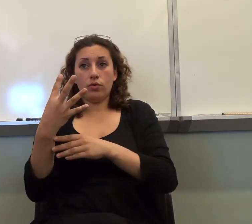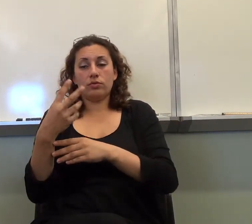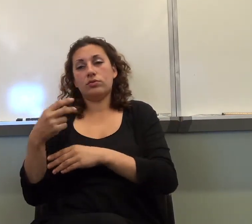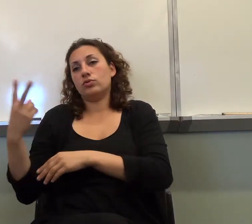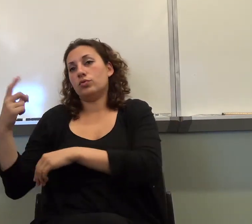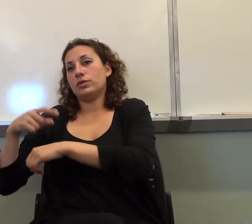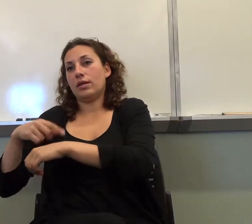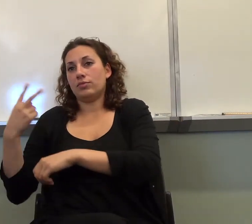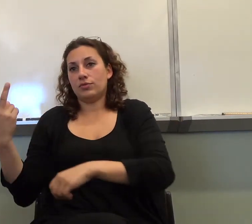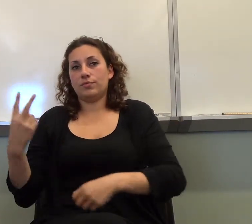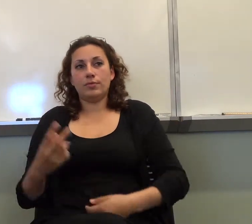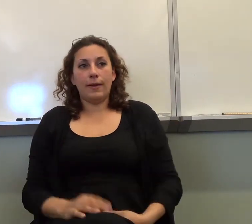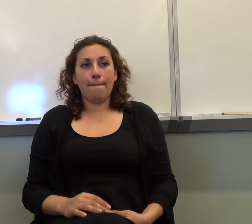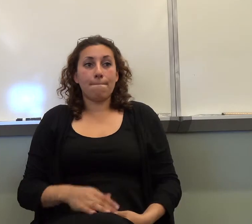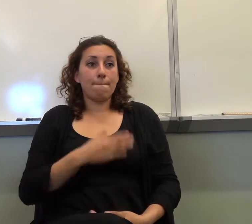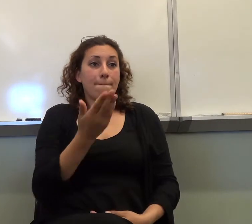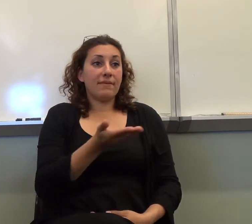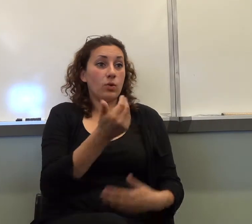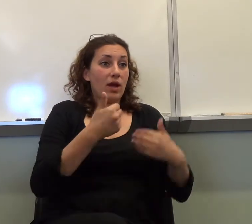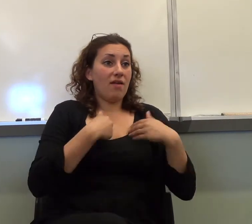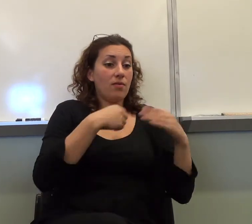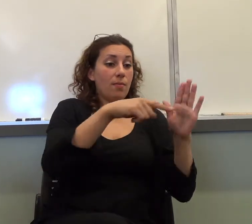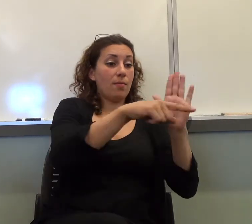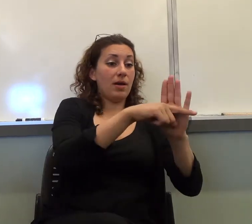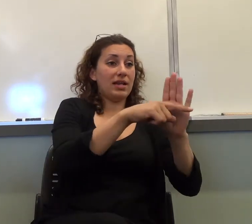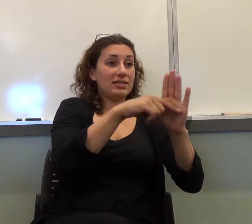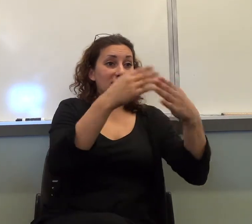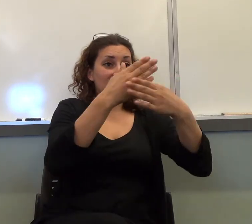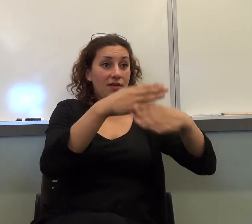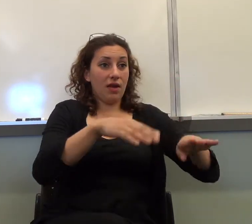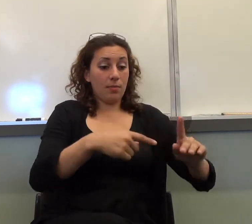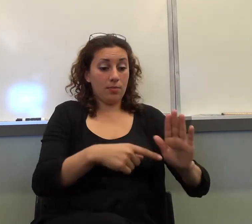So here we have a minus divided by a plus, and we still get a minus.